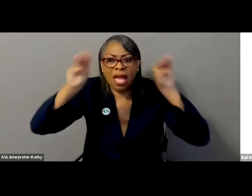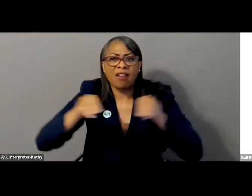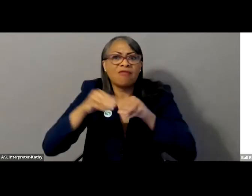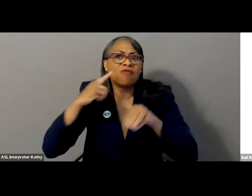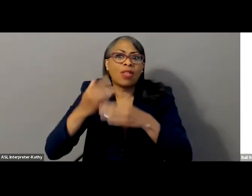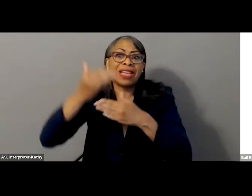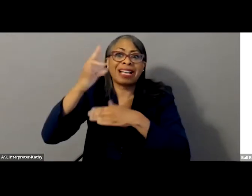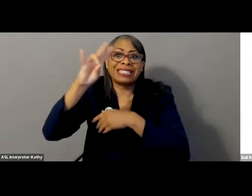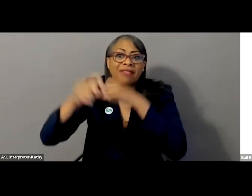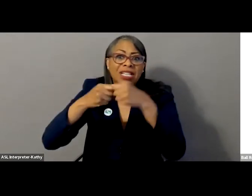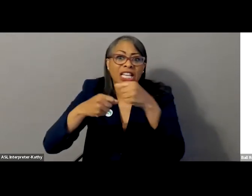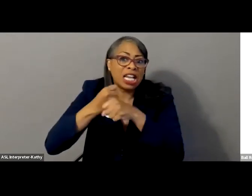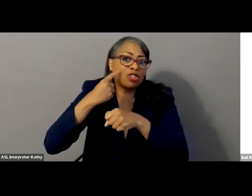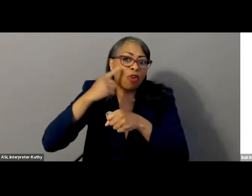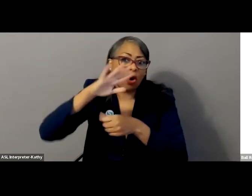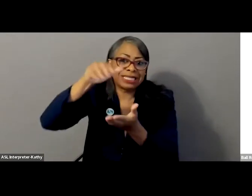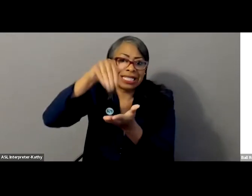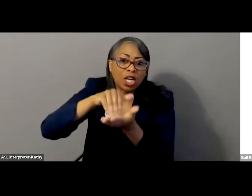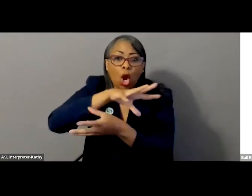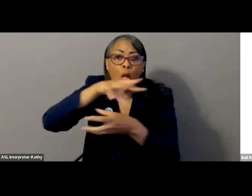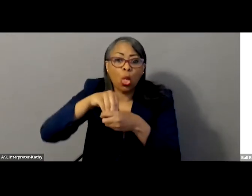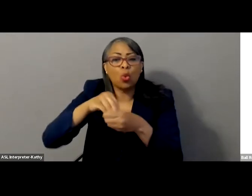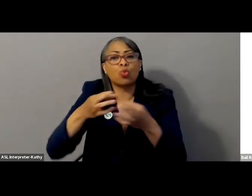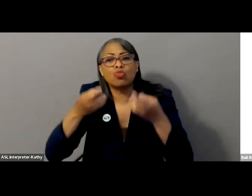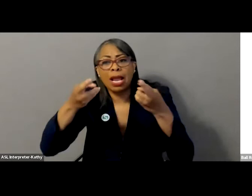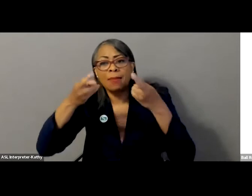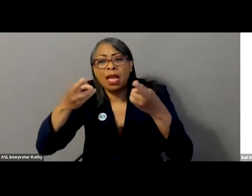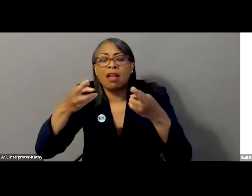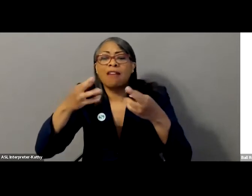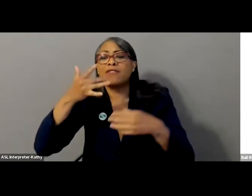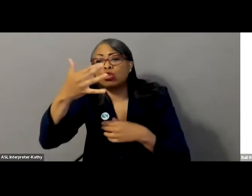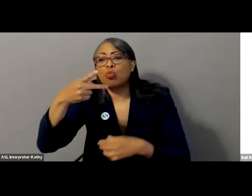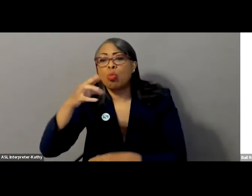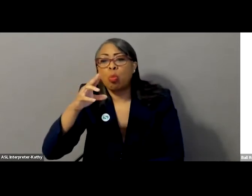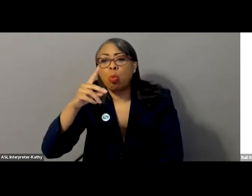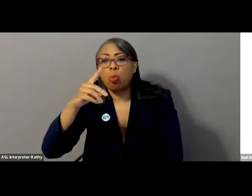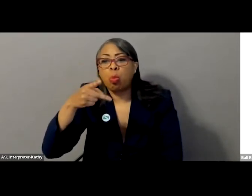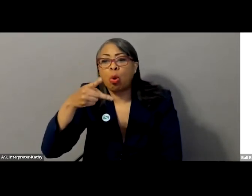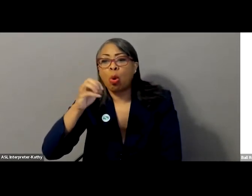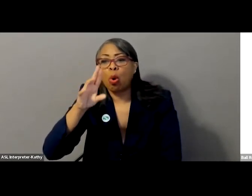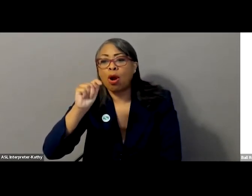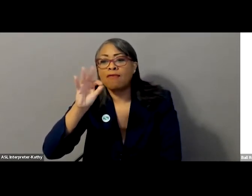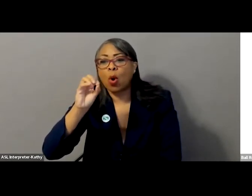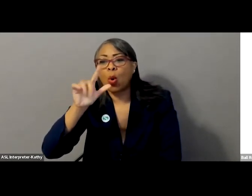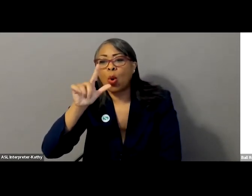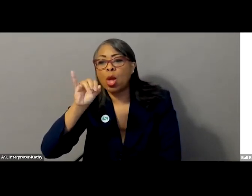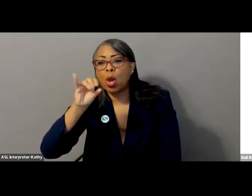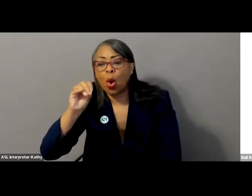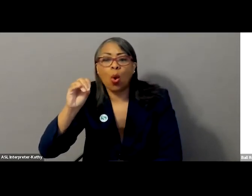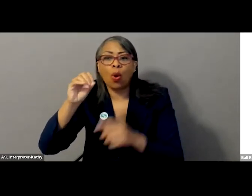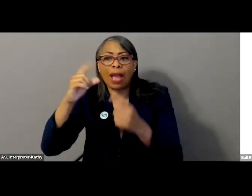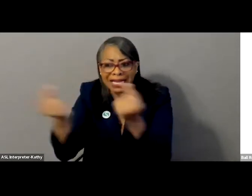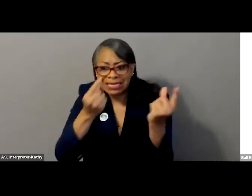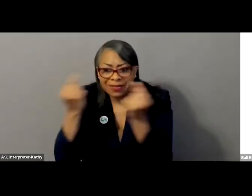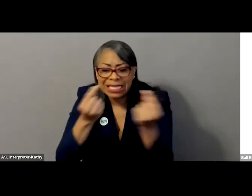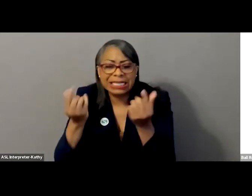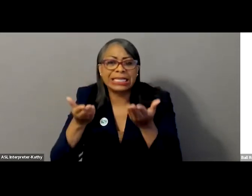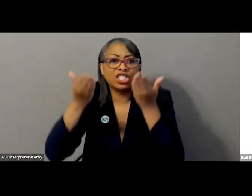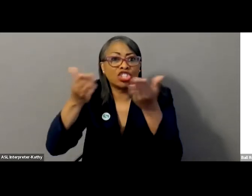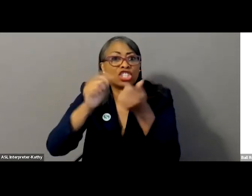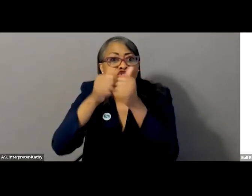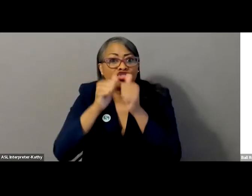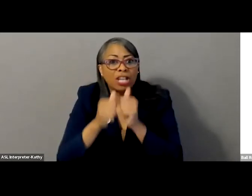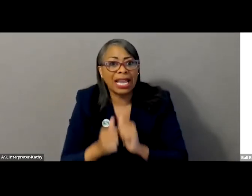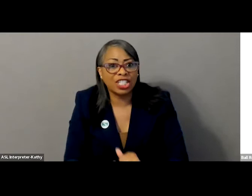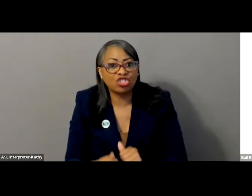And that would include recommending a future portfolio of products and activities, suggesting changes in those in